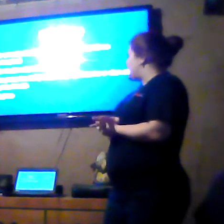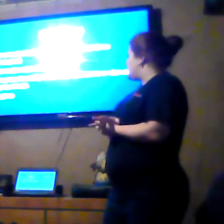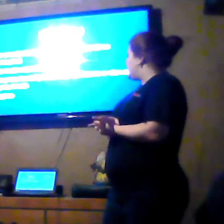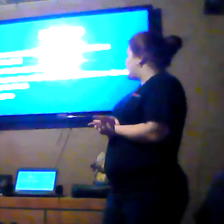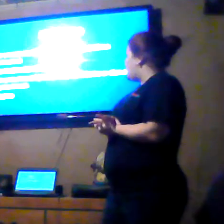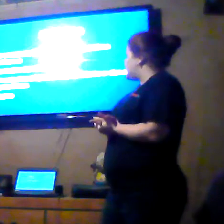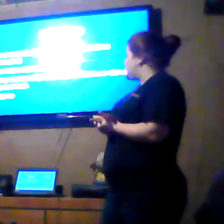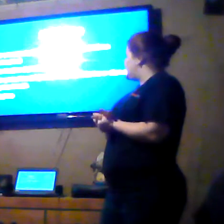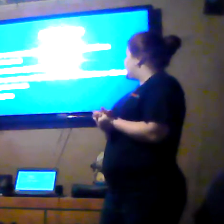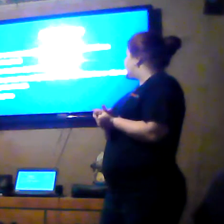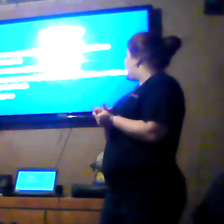and precautions.